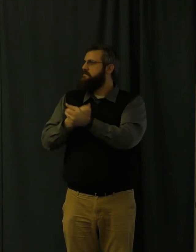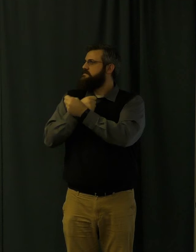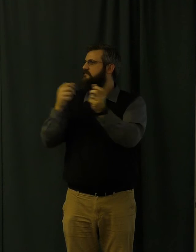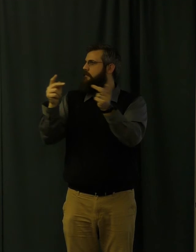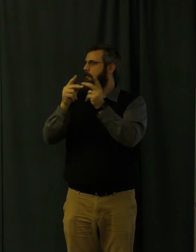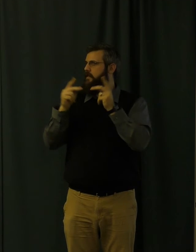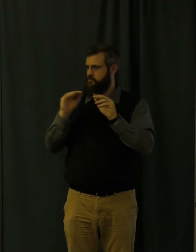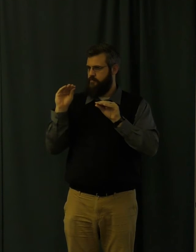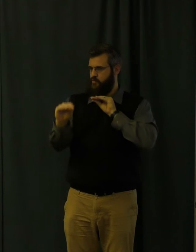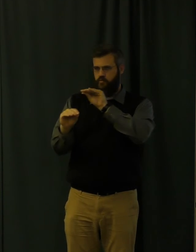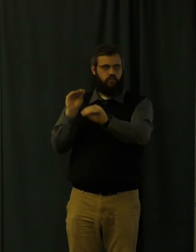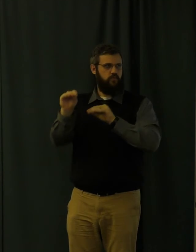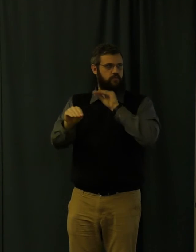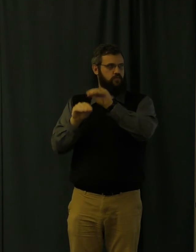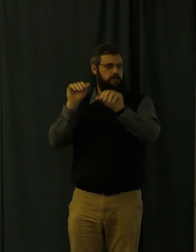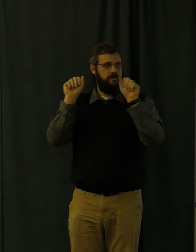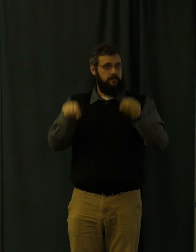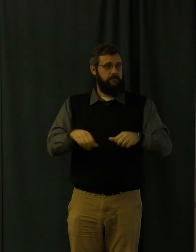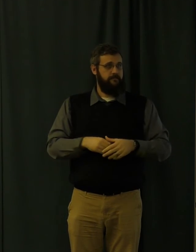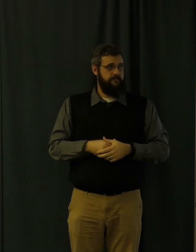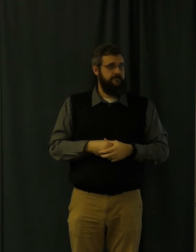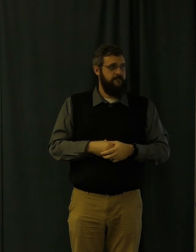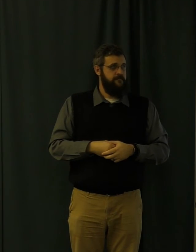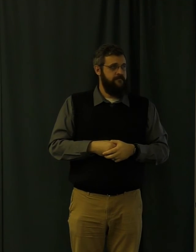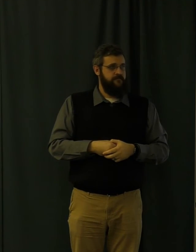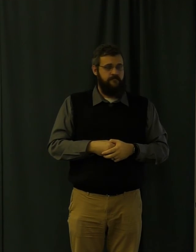place to put things.